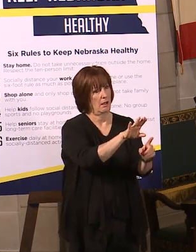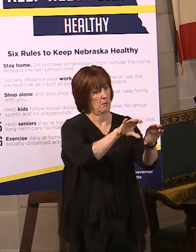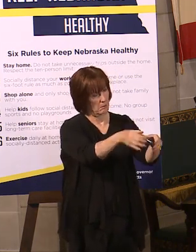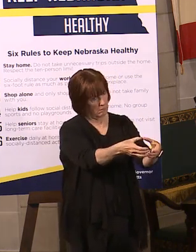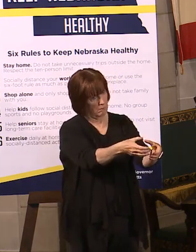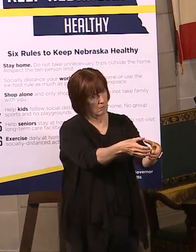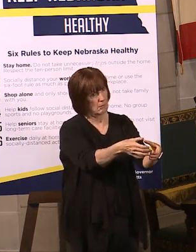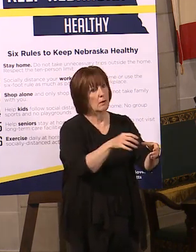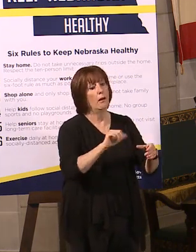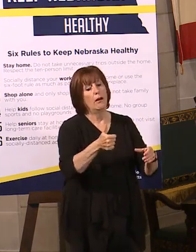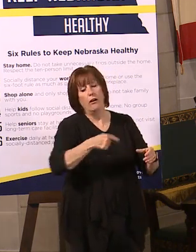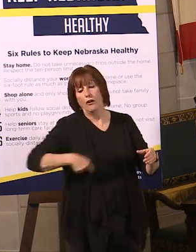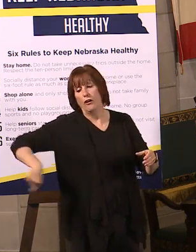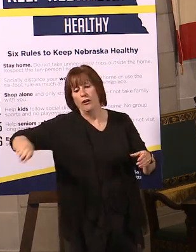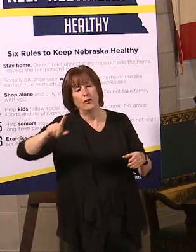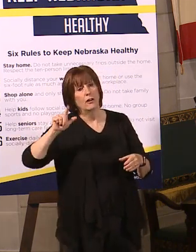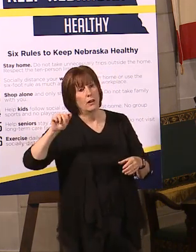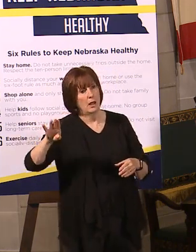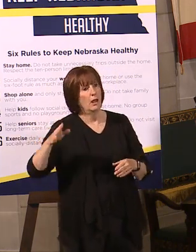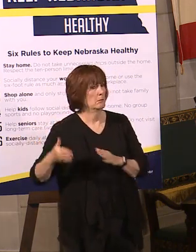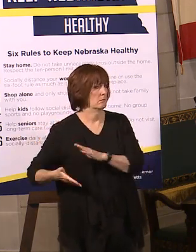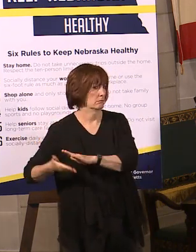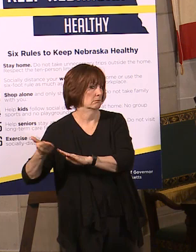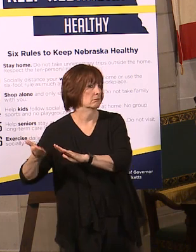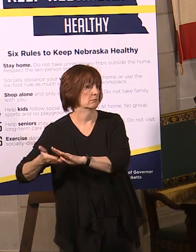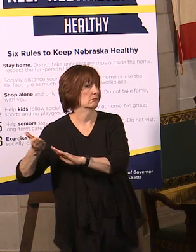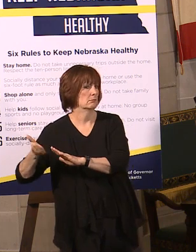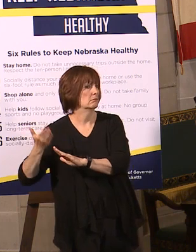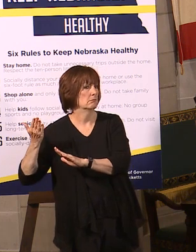course, still have the rest of the lab that is operating under,